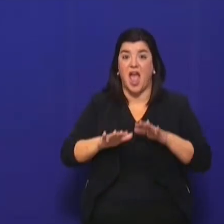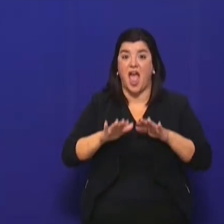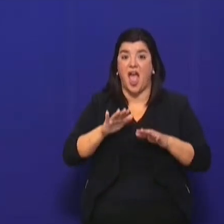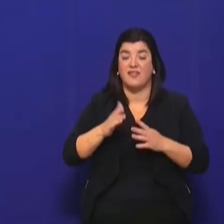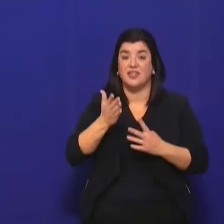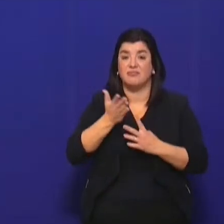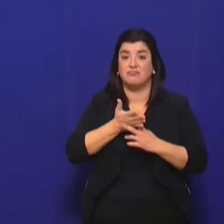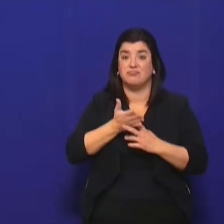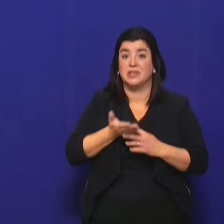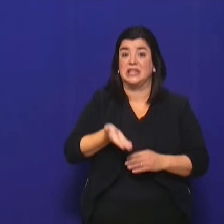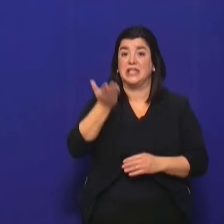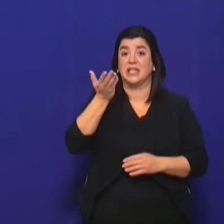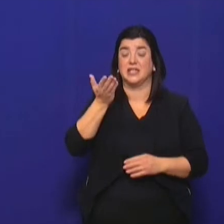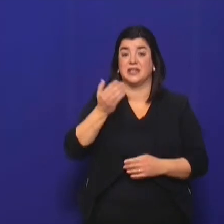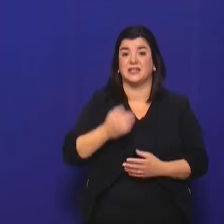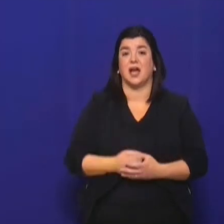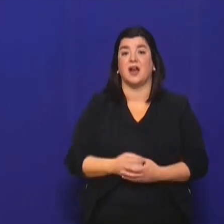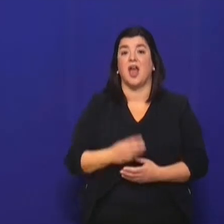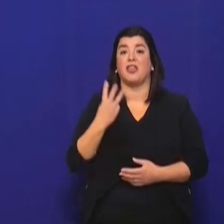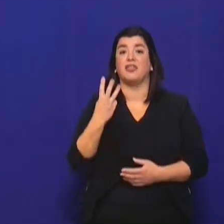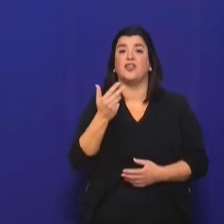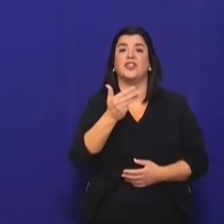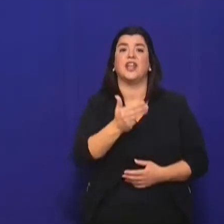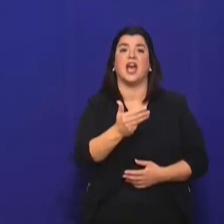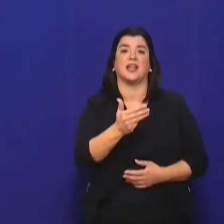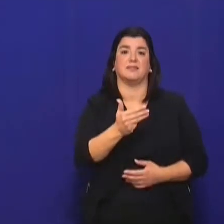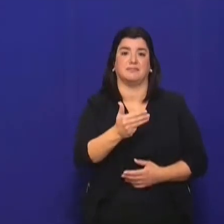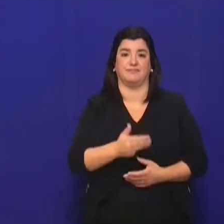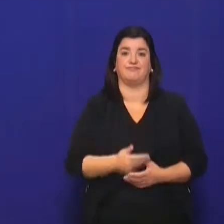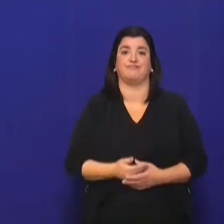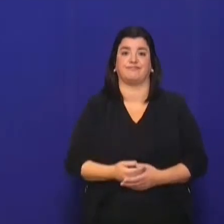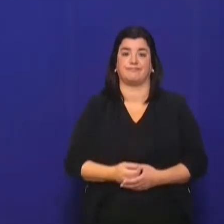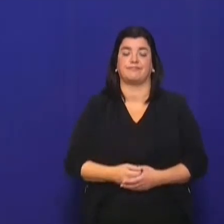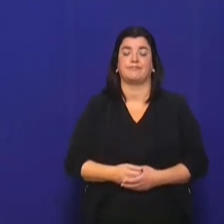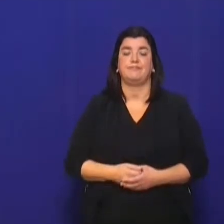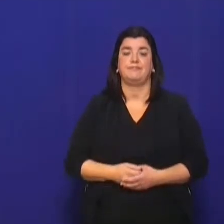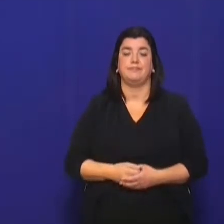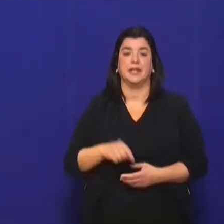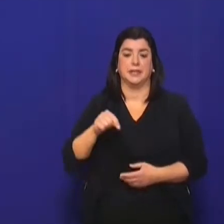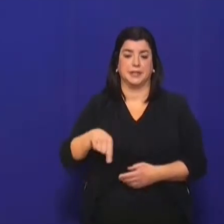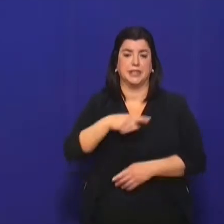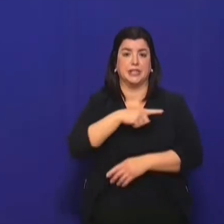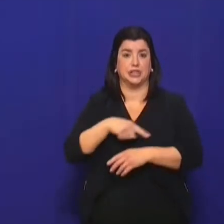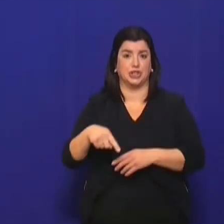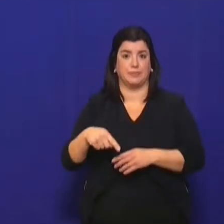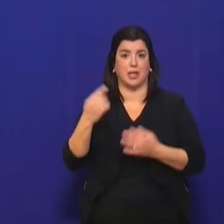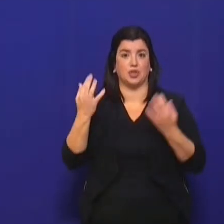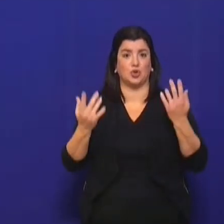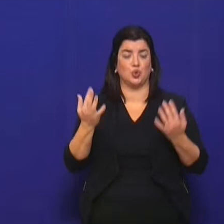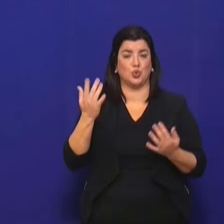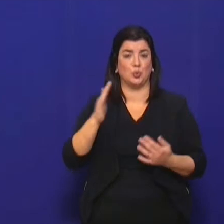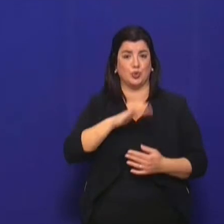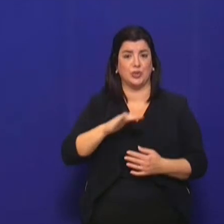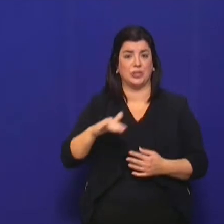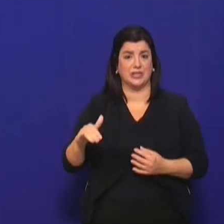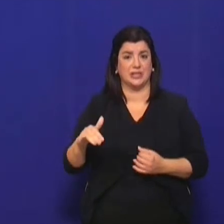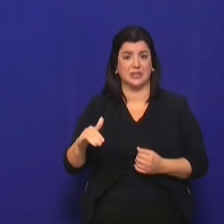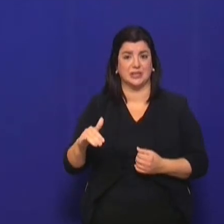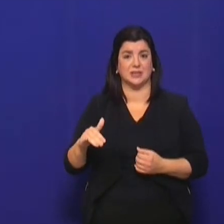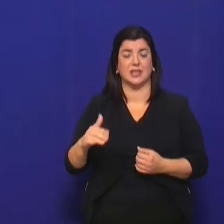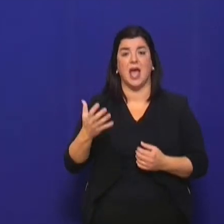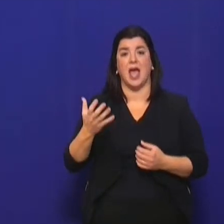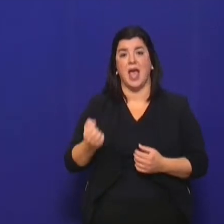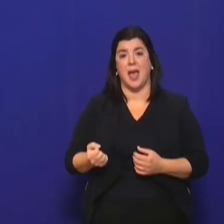kien ta' 39 sena. In-numru ta' każijiet il-ġimgħa kien minn l-aħħar bulletin kellna